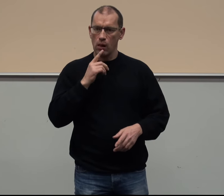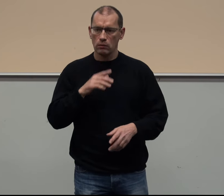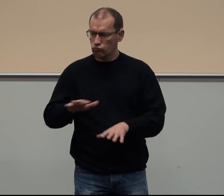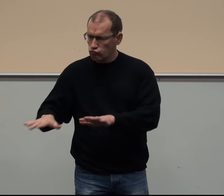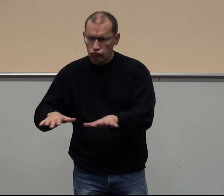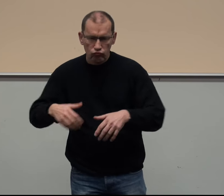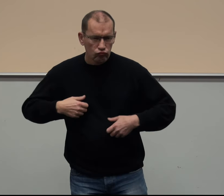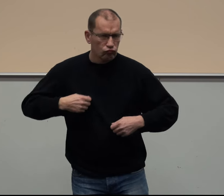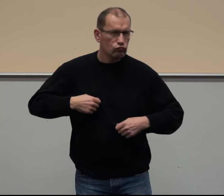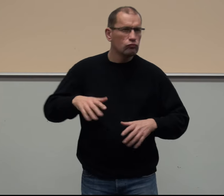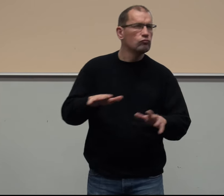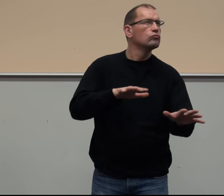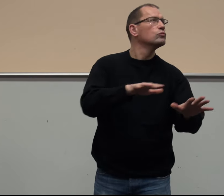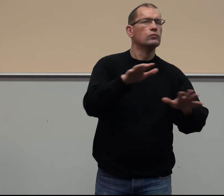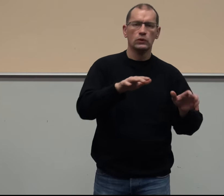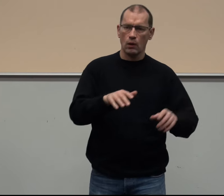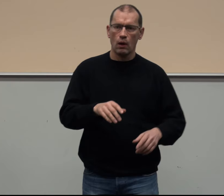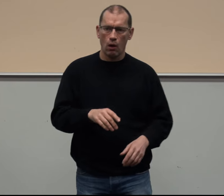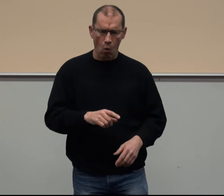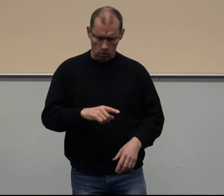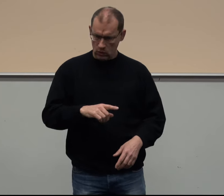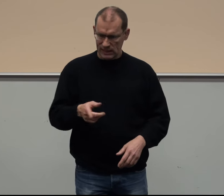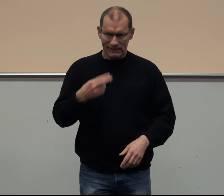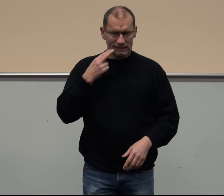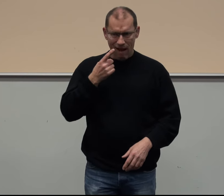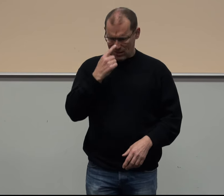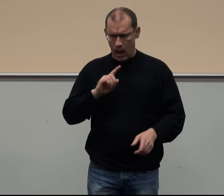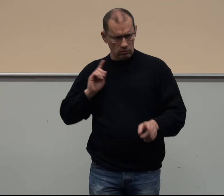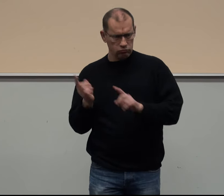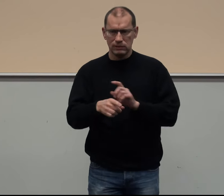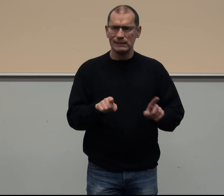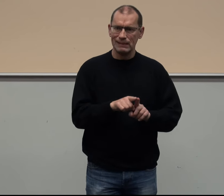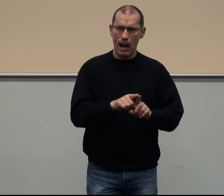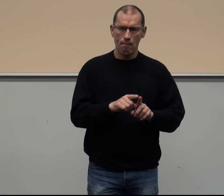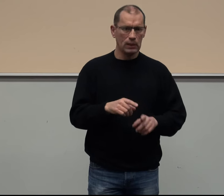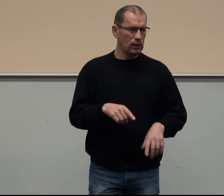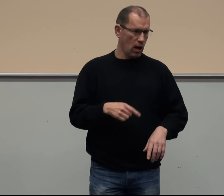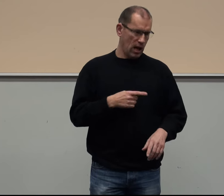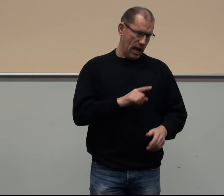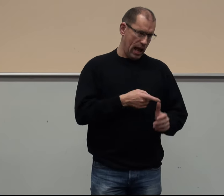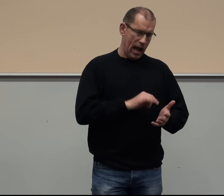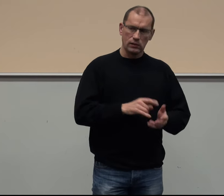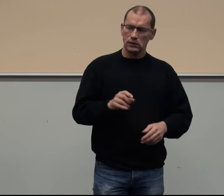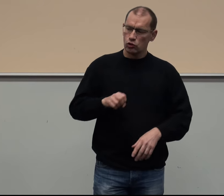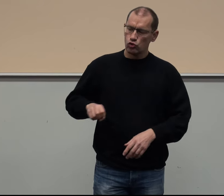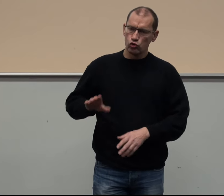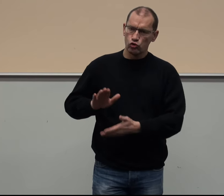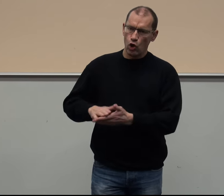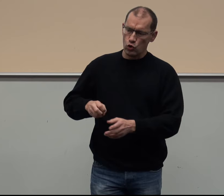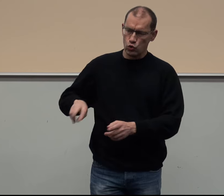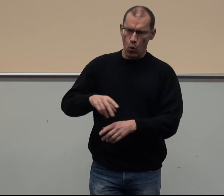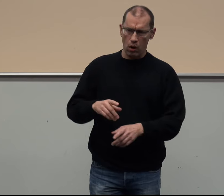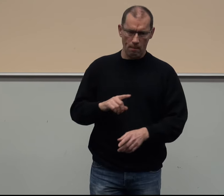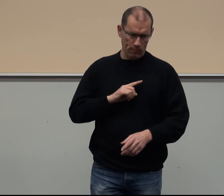you know, that there's, you know, there's the touch tour for all the visually impaired people that goes on in the theatre. You know, deaf people should be able to have the same sort of